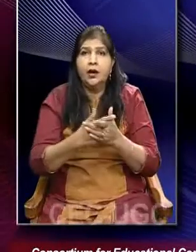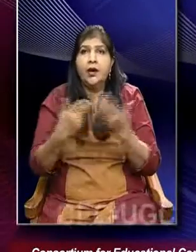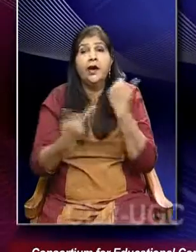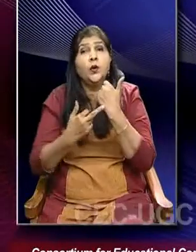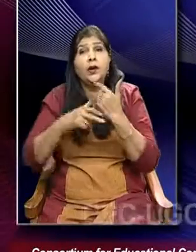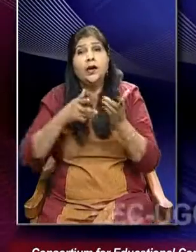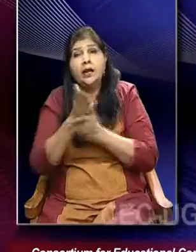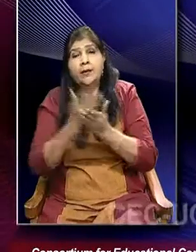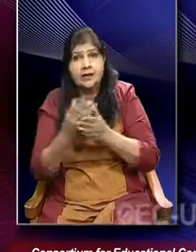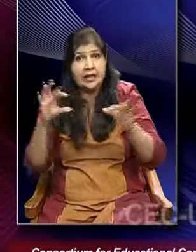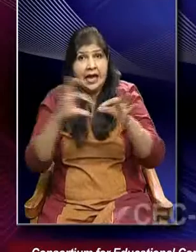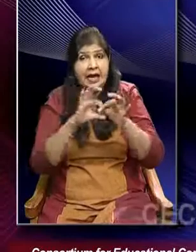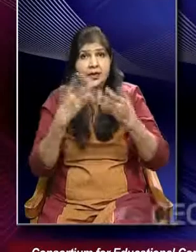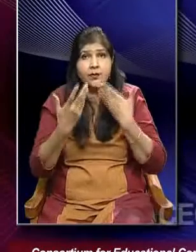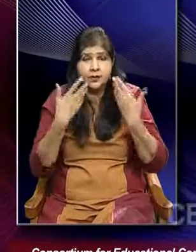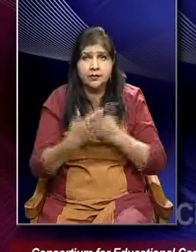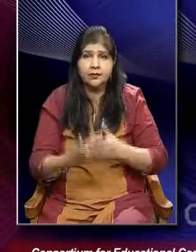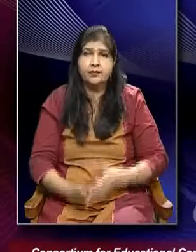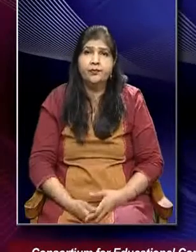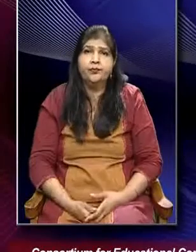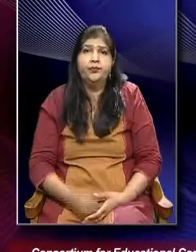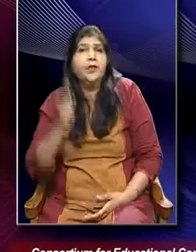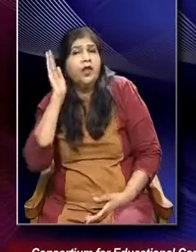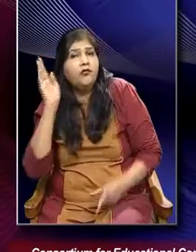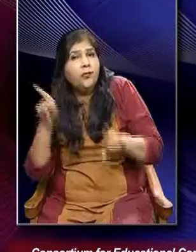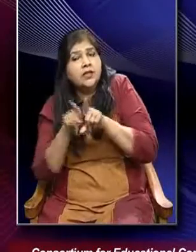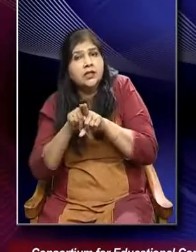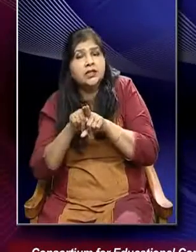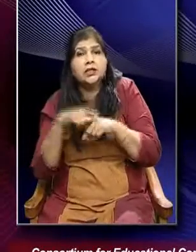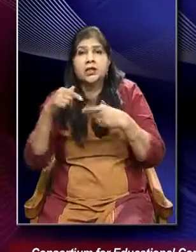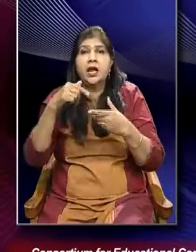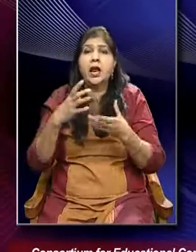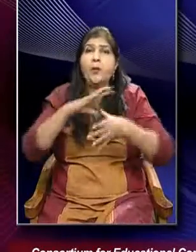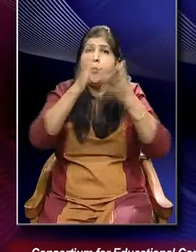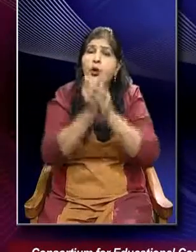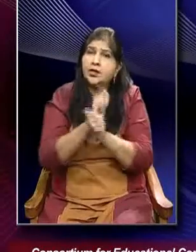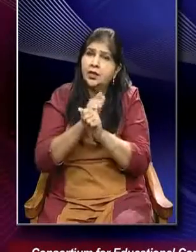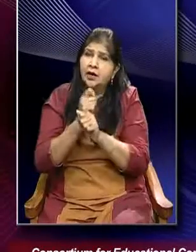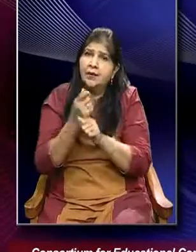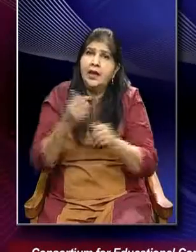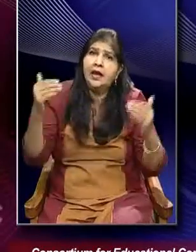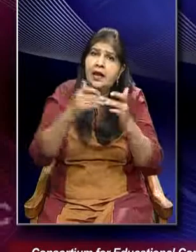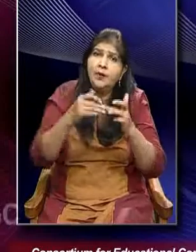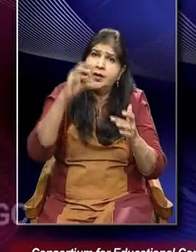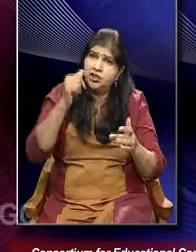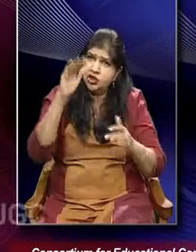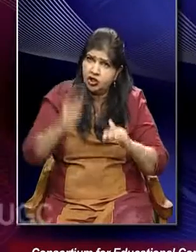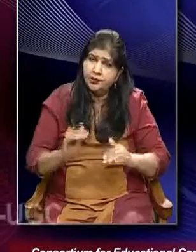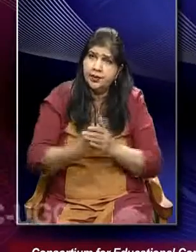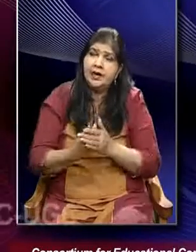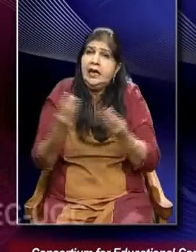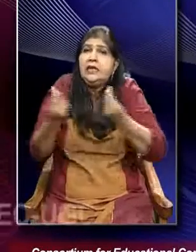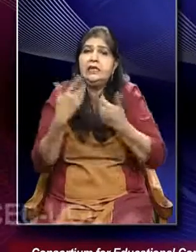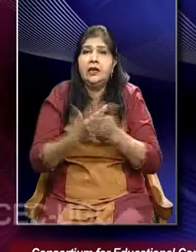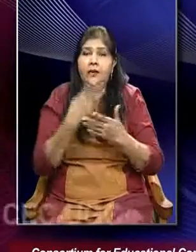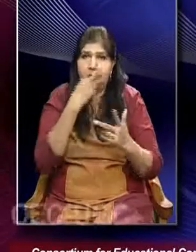dimensions, connectivity, information and production networks cheaper and easier, one has